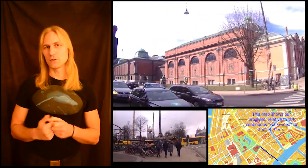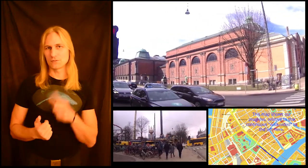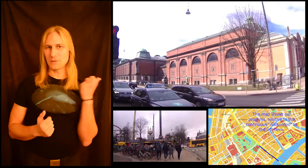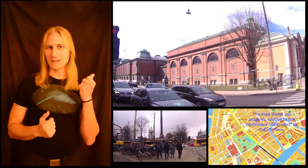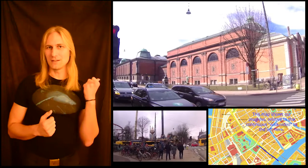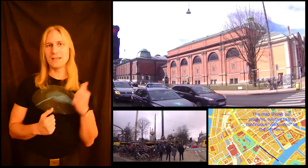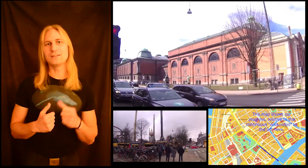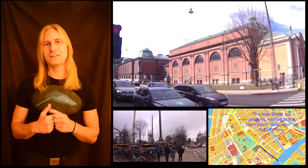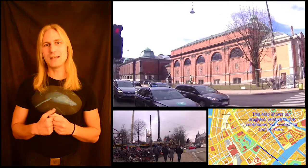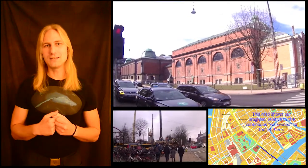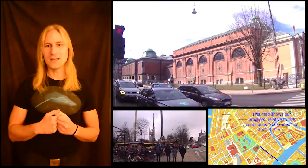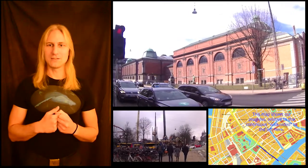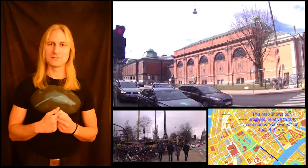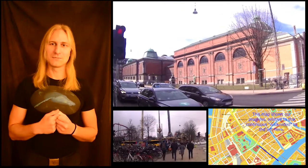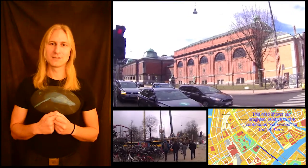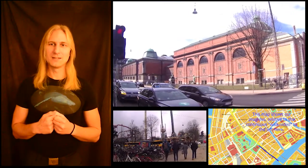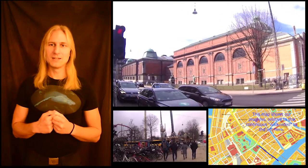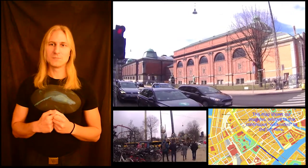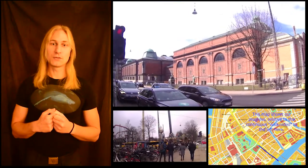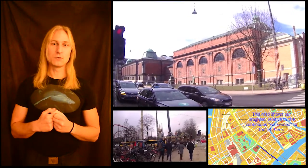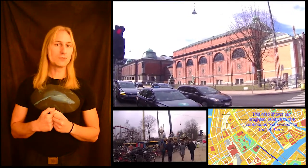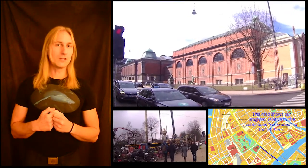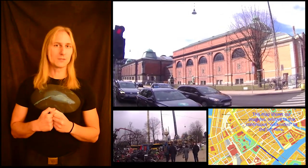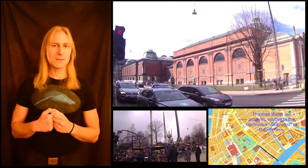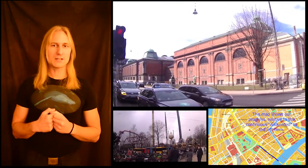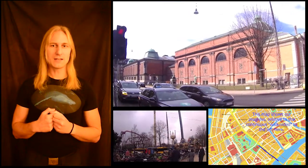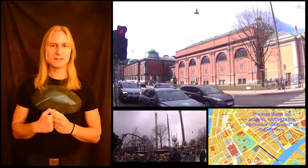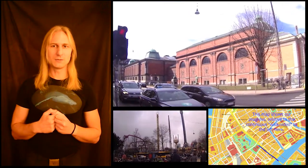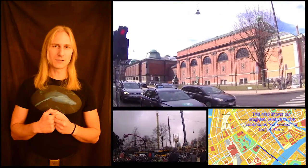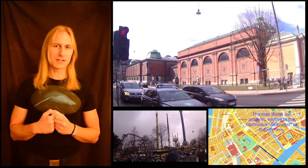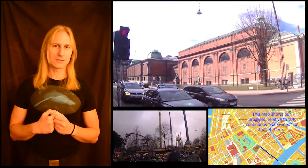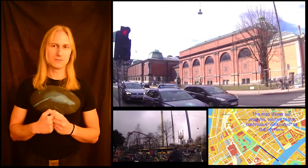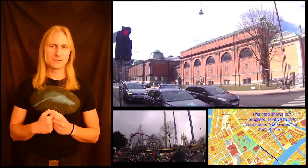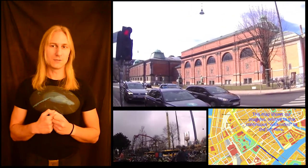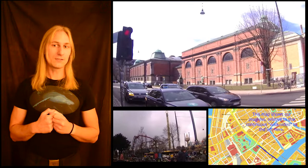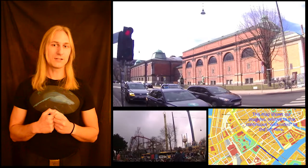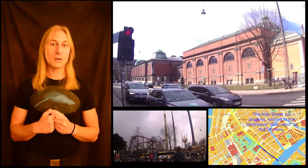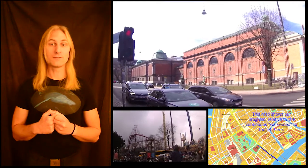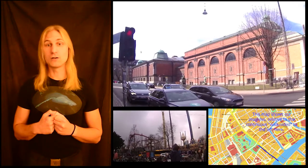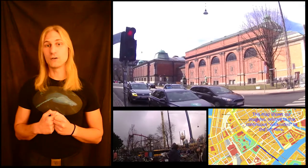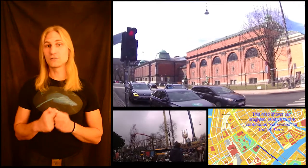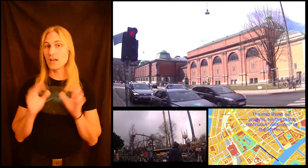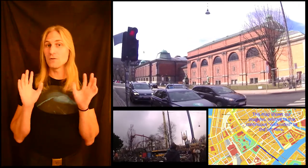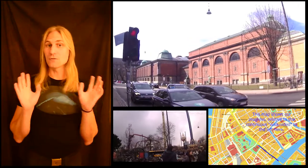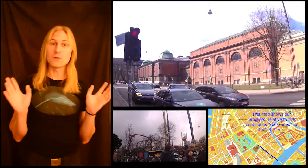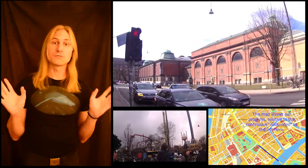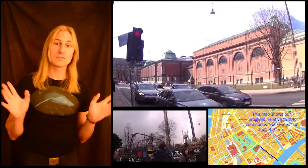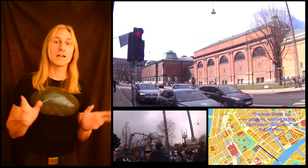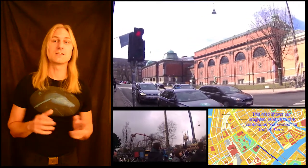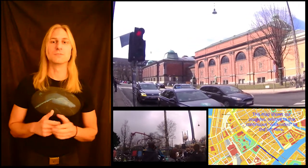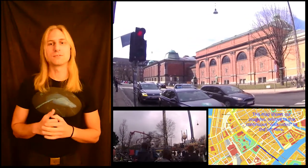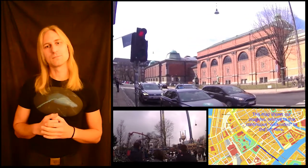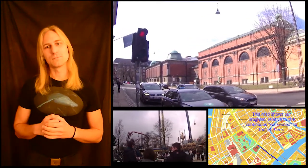That was back in 1888, but the museum kept adding to the collection so that they now have over